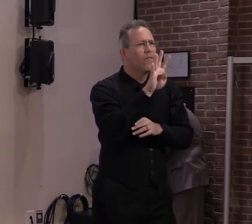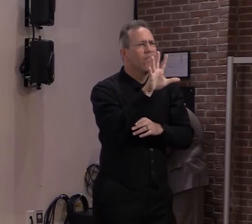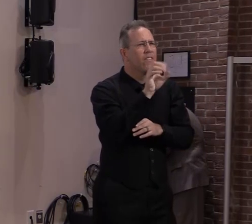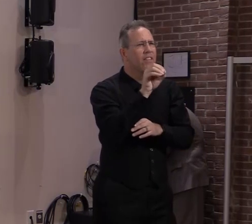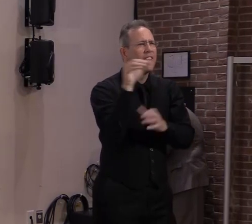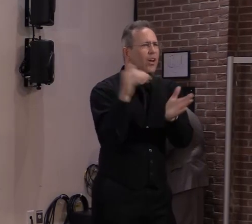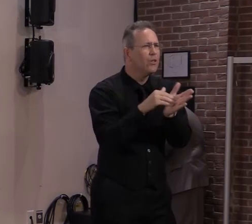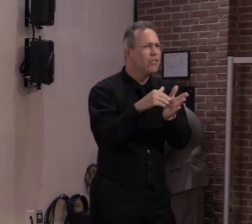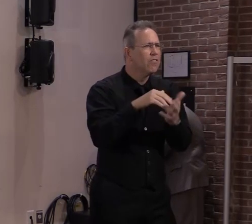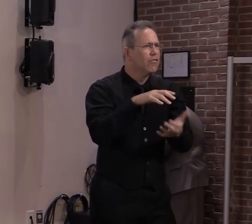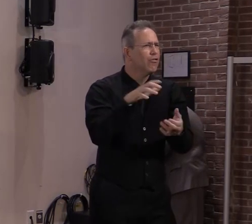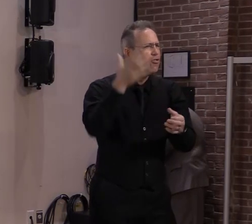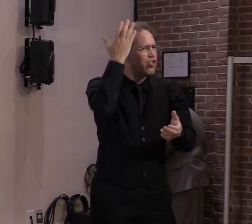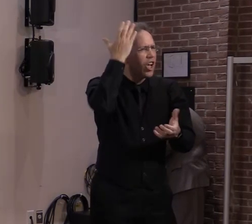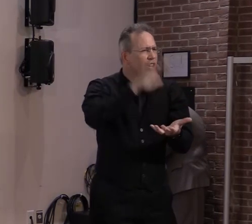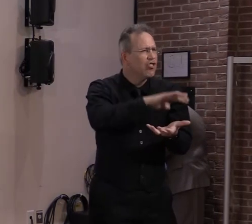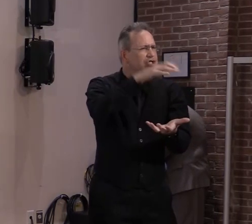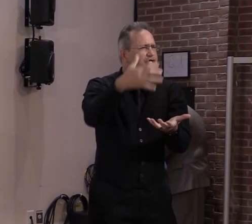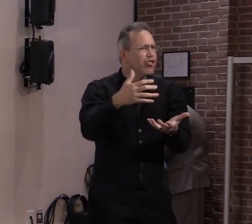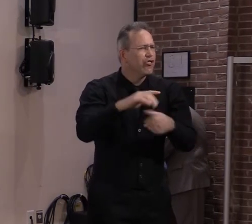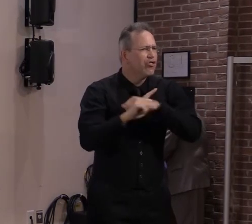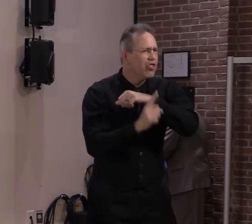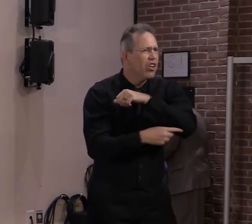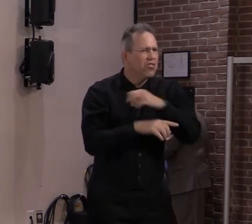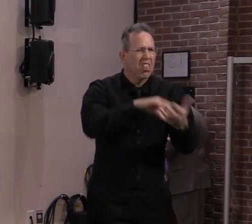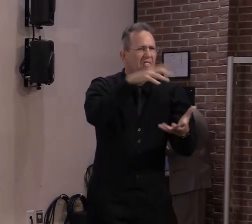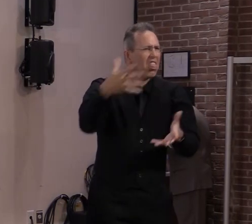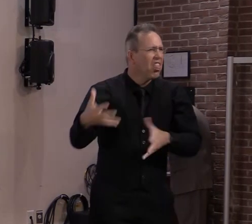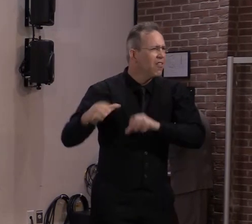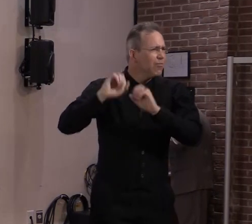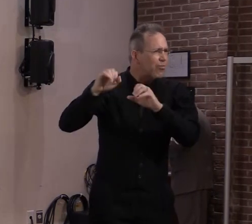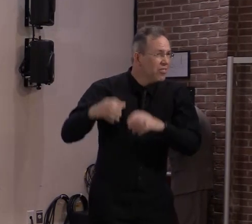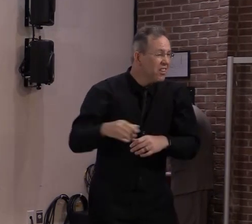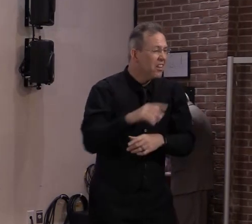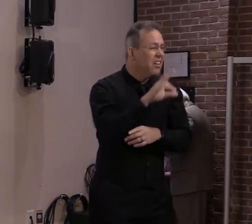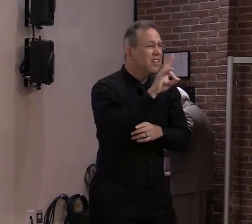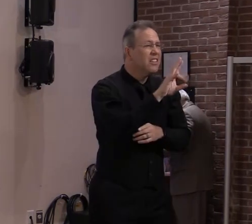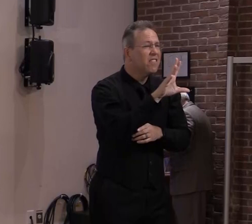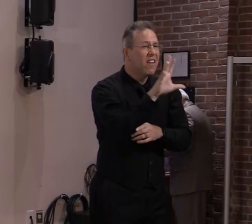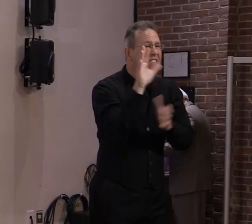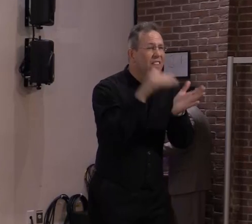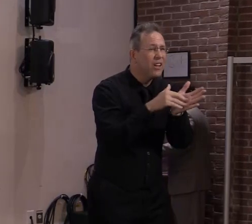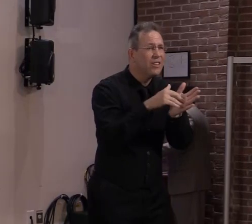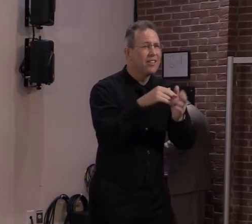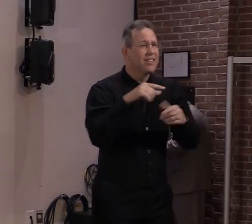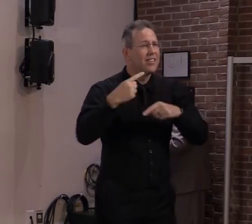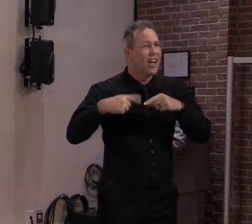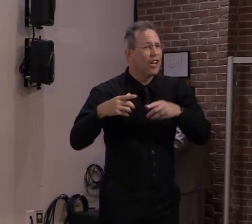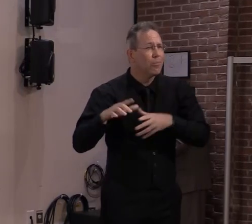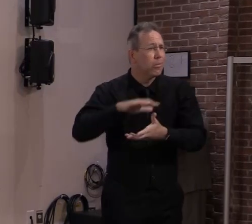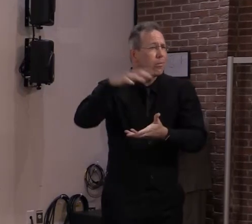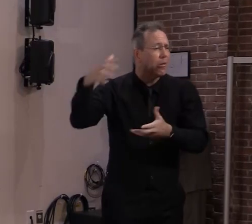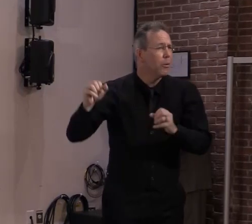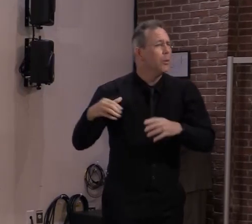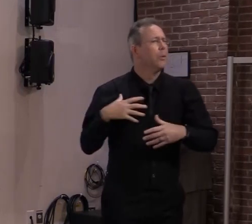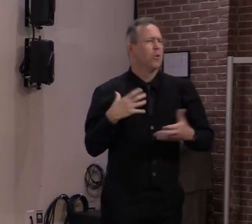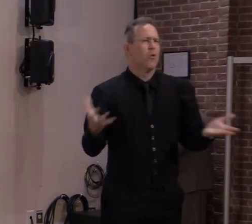over 5,000 tires annually. So I encourage all Vermonters to get out there and help out if you